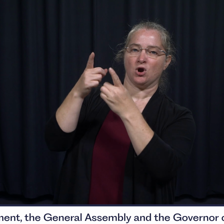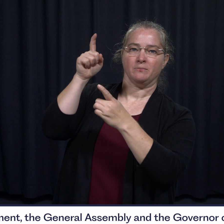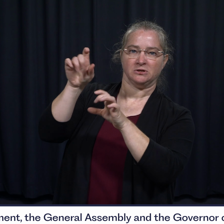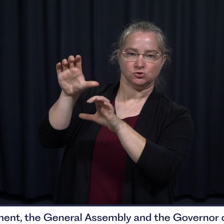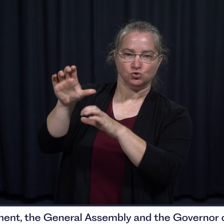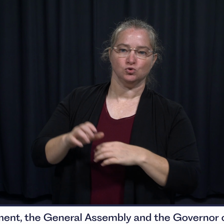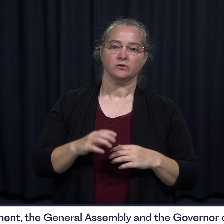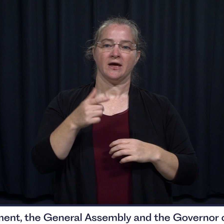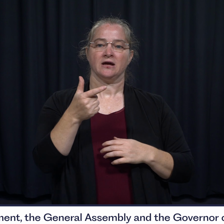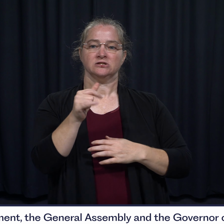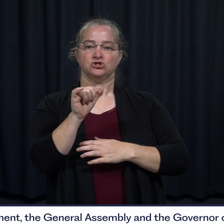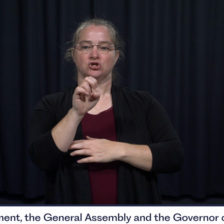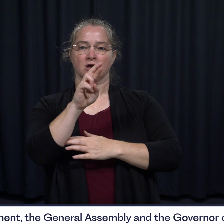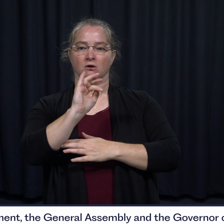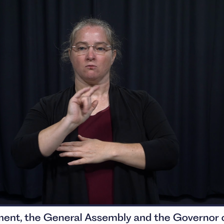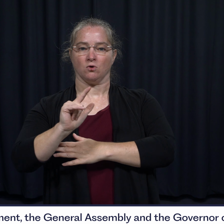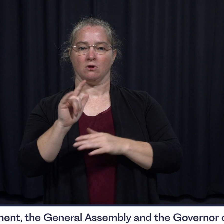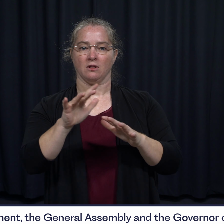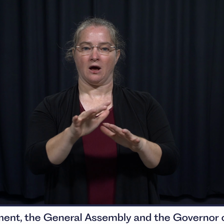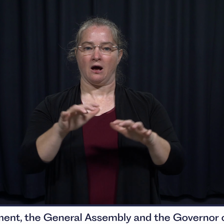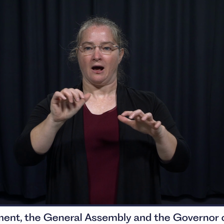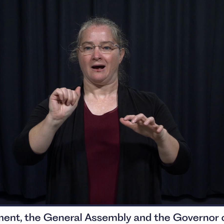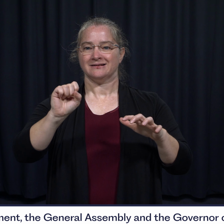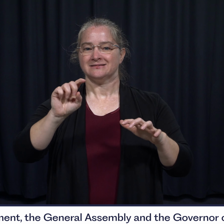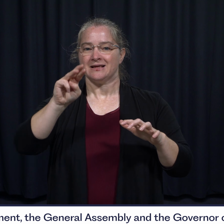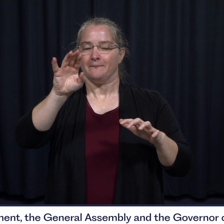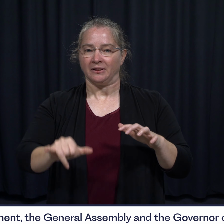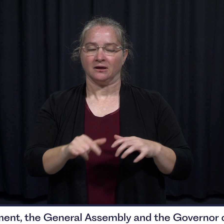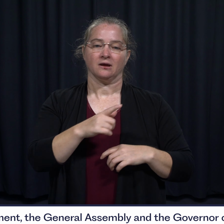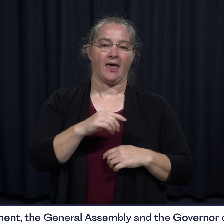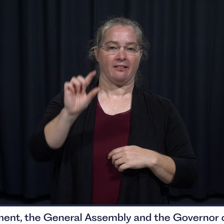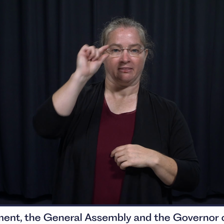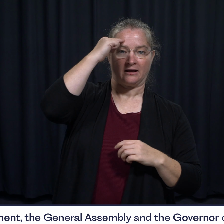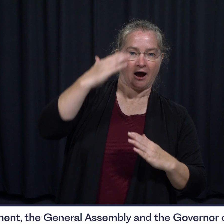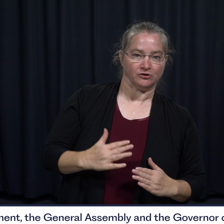and the Governor of comments, recommendations, or objections